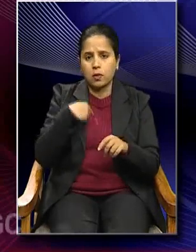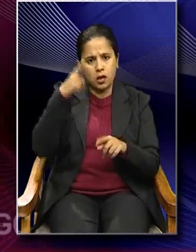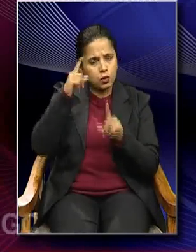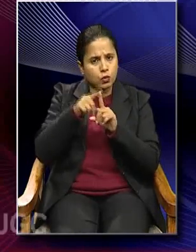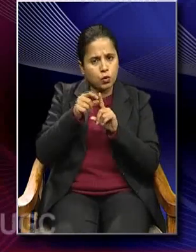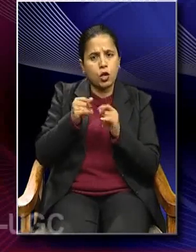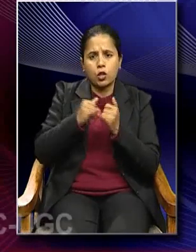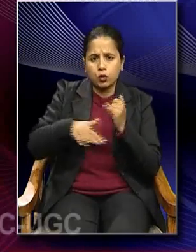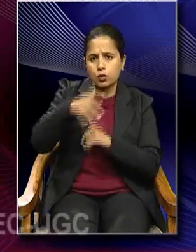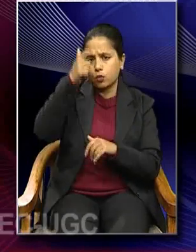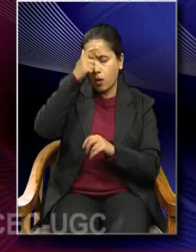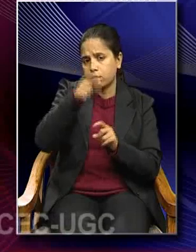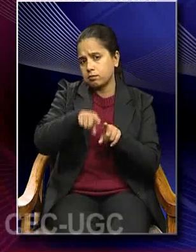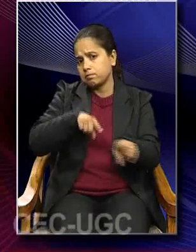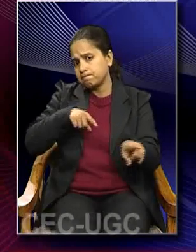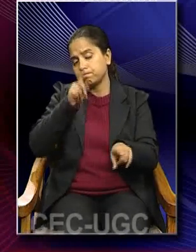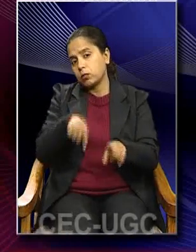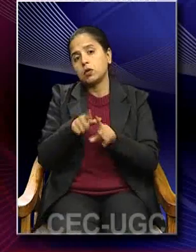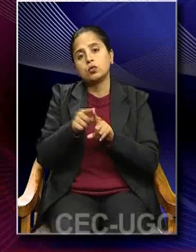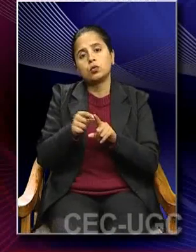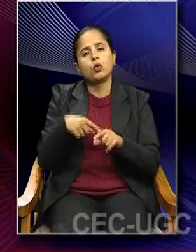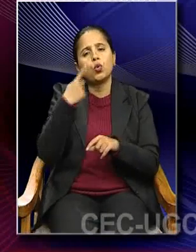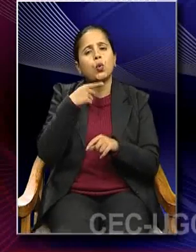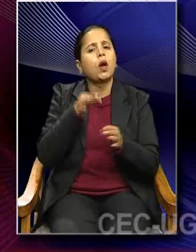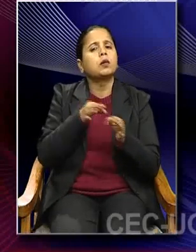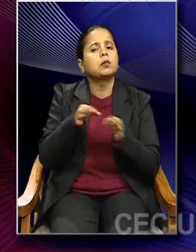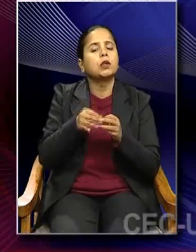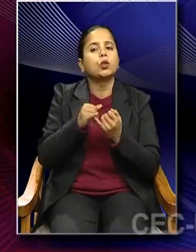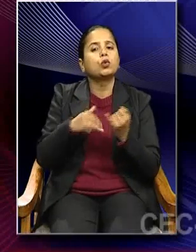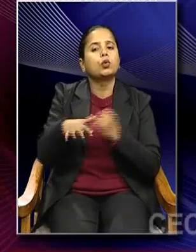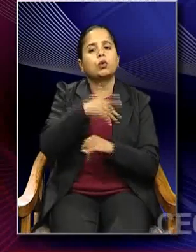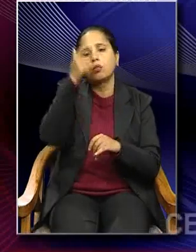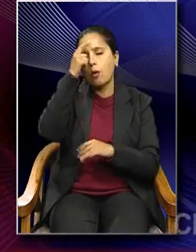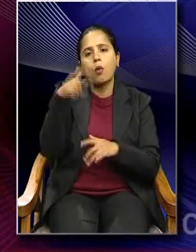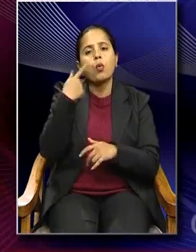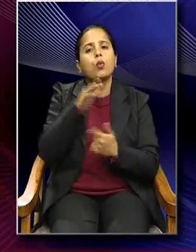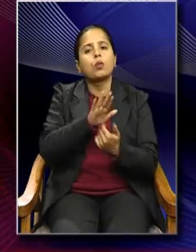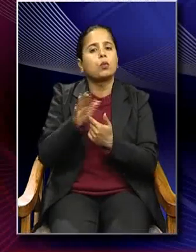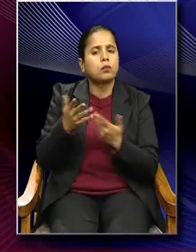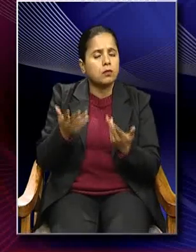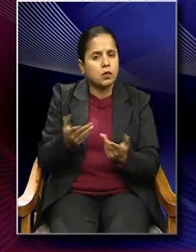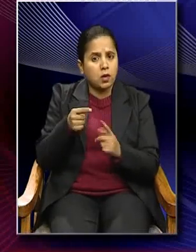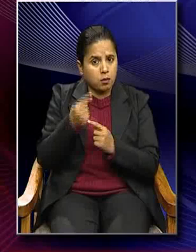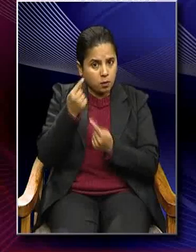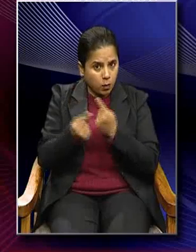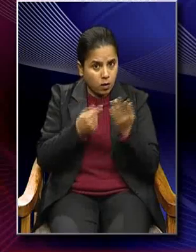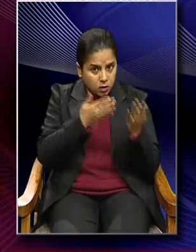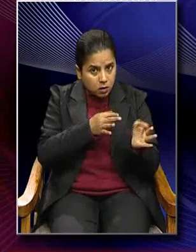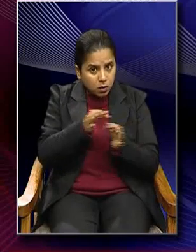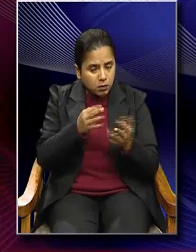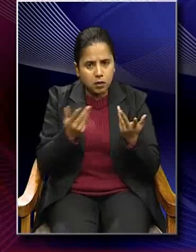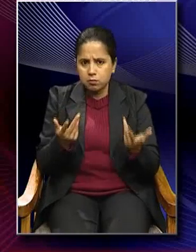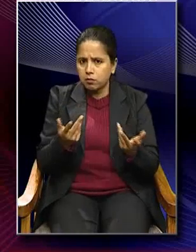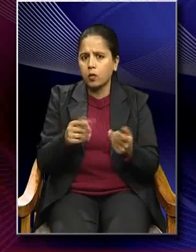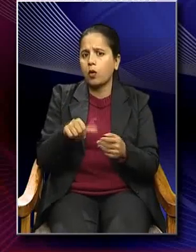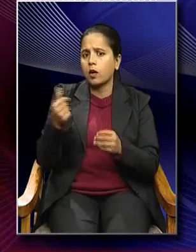social problems, because who defines the social problem? It's not the politicians,